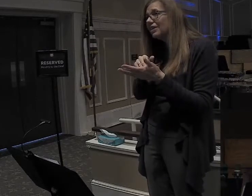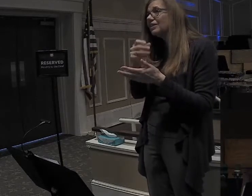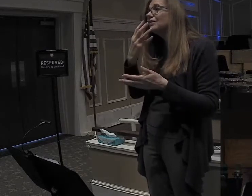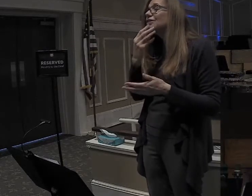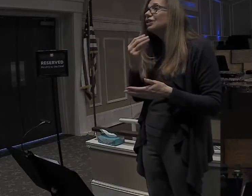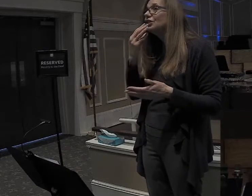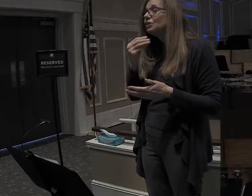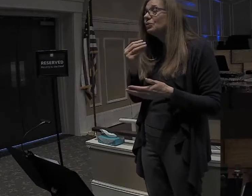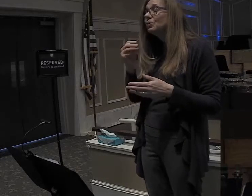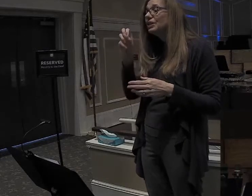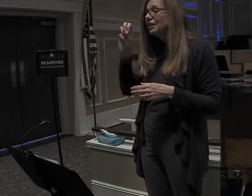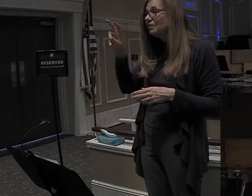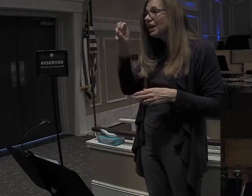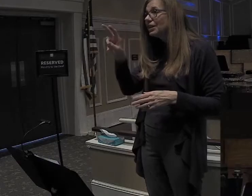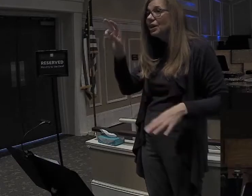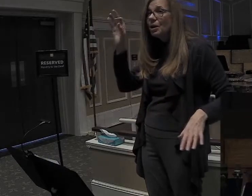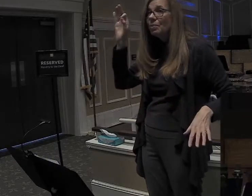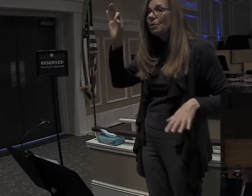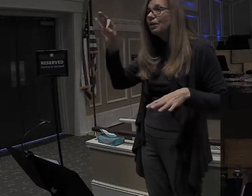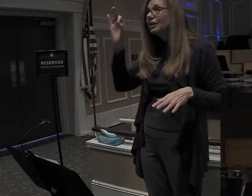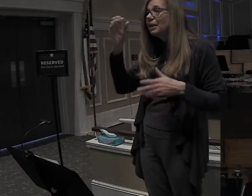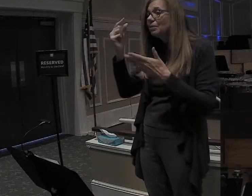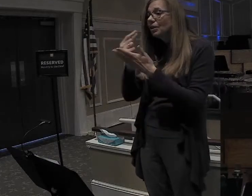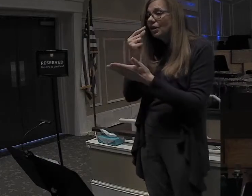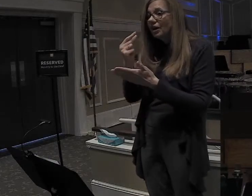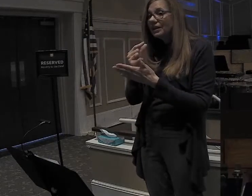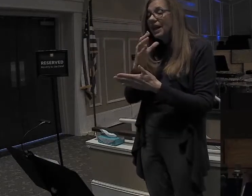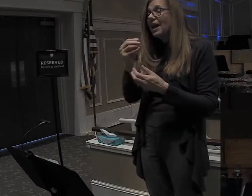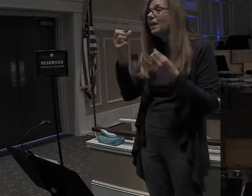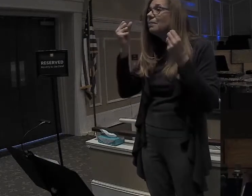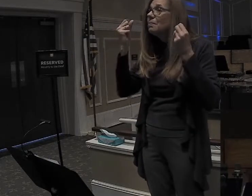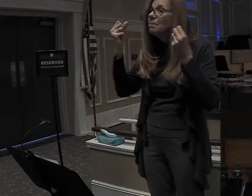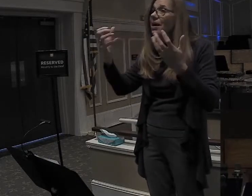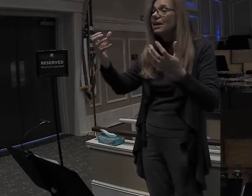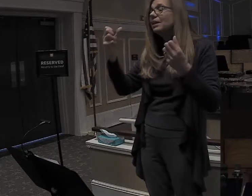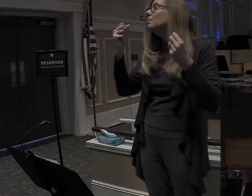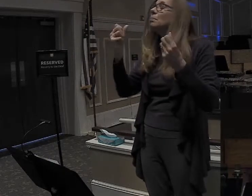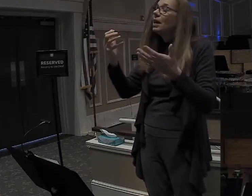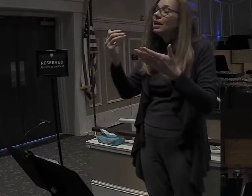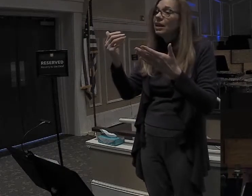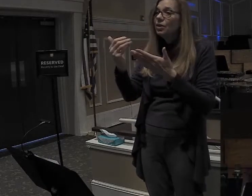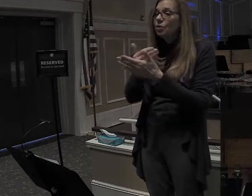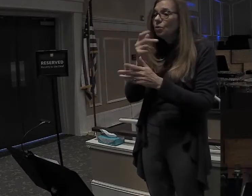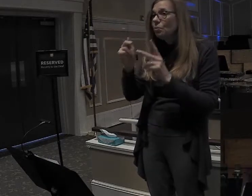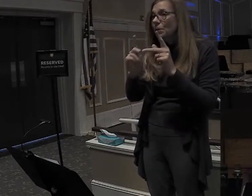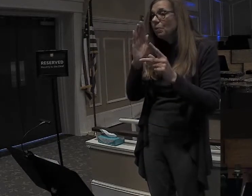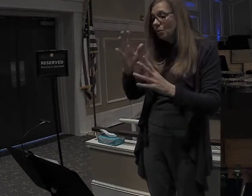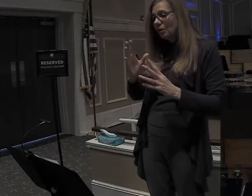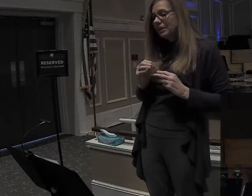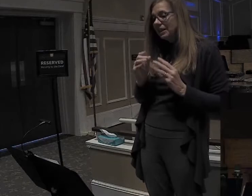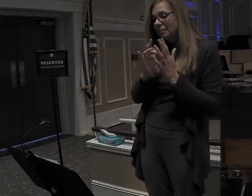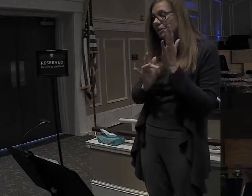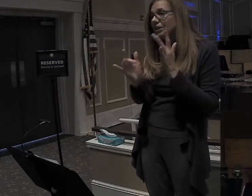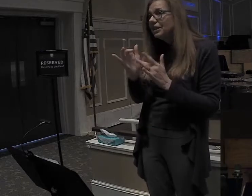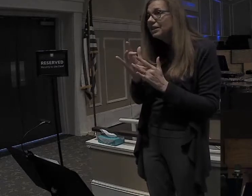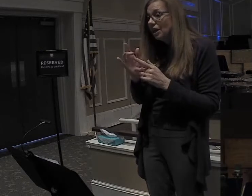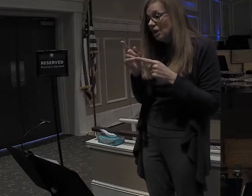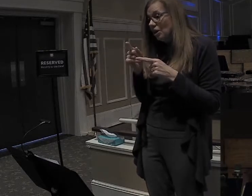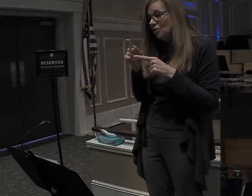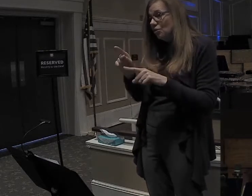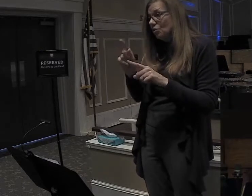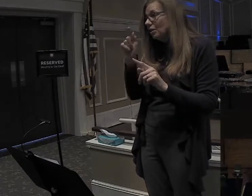the gospel, and an innumerable amount of Gentiles will come to faith in Christ, even in the